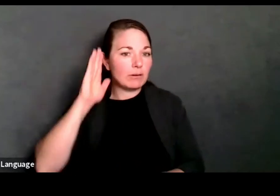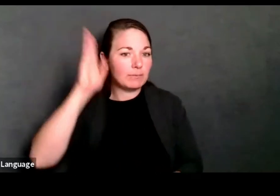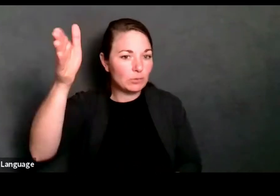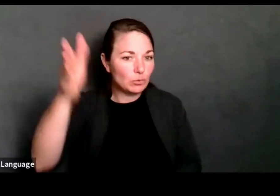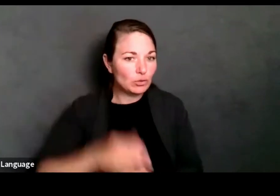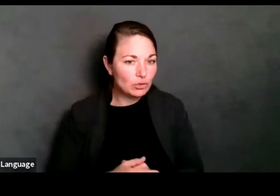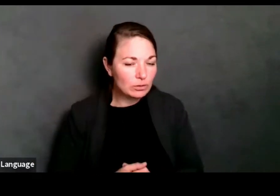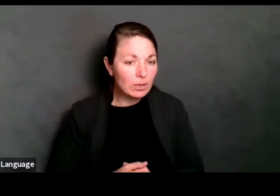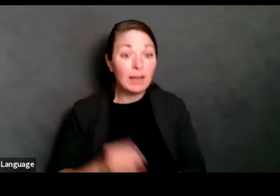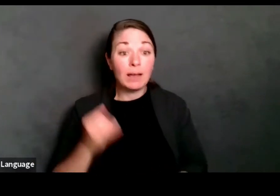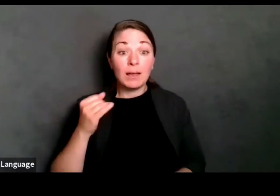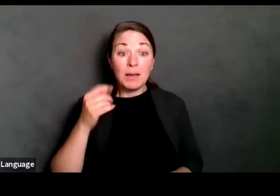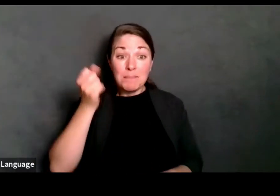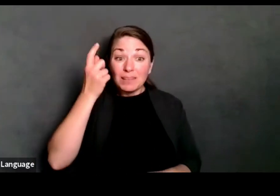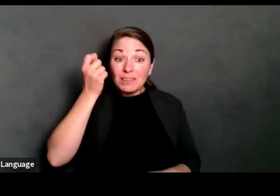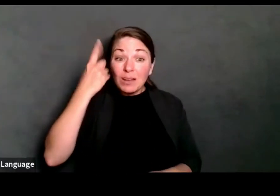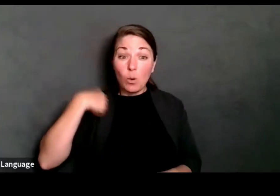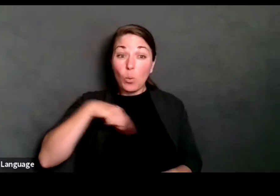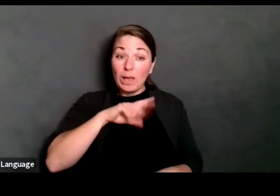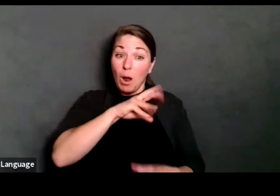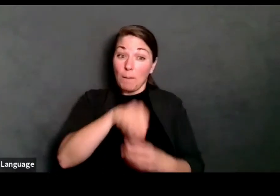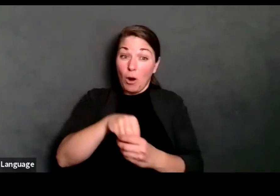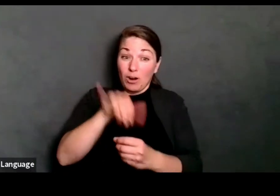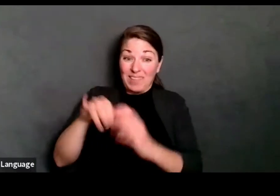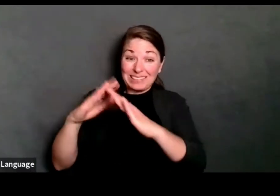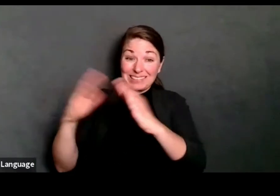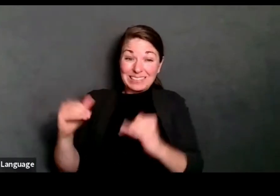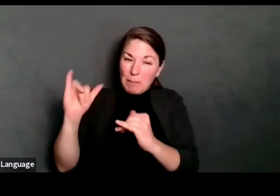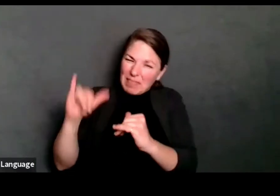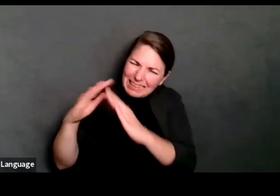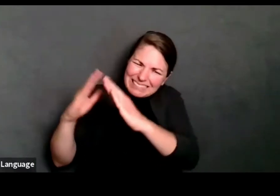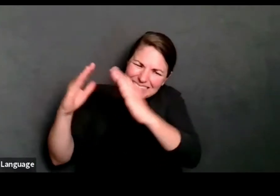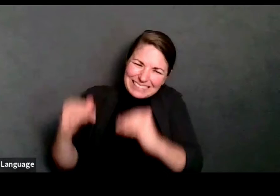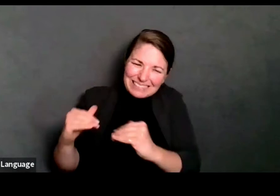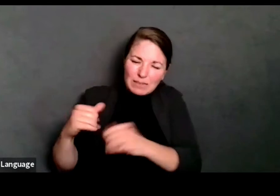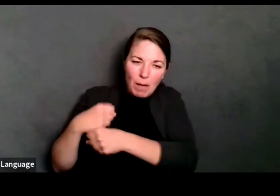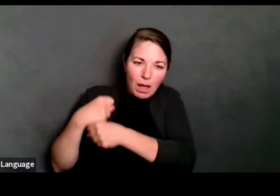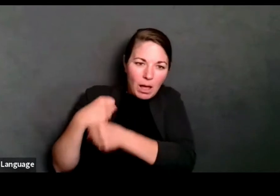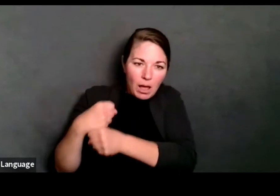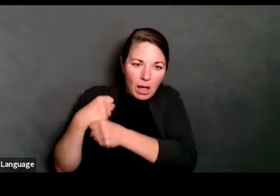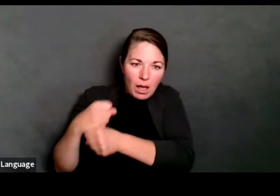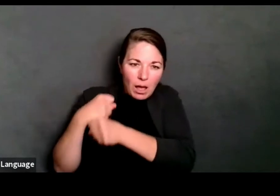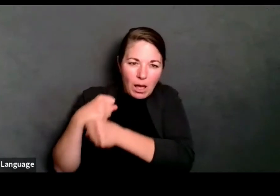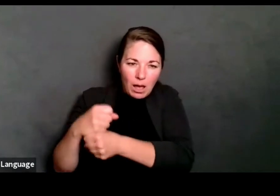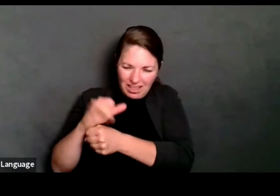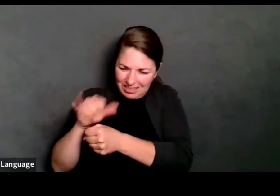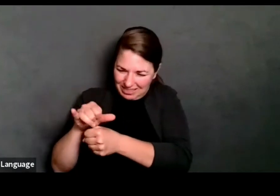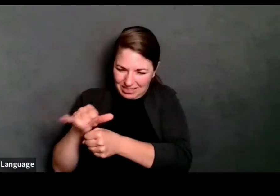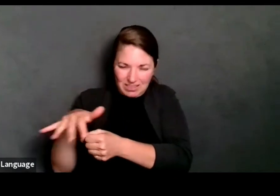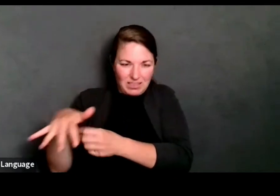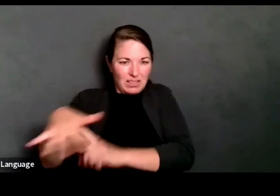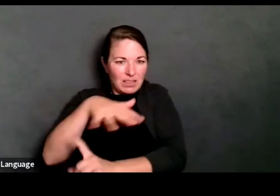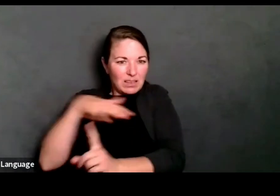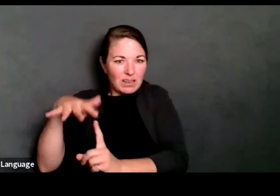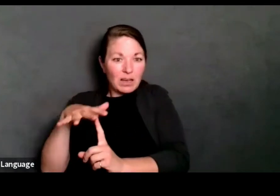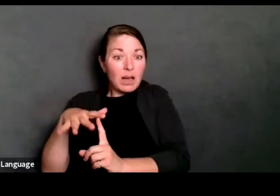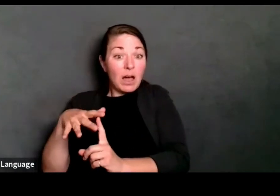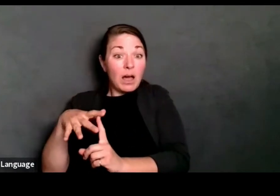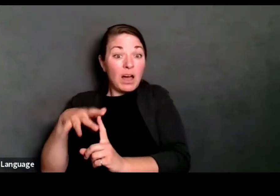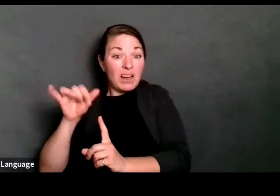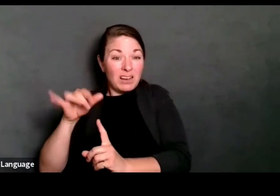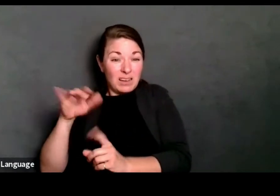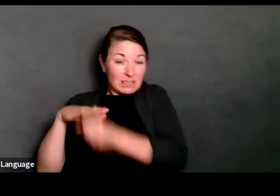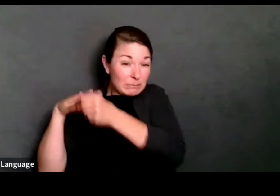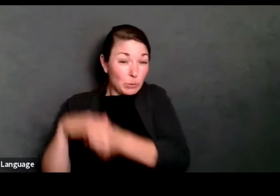Because like I said, we are part of a system that has been engineered to churn out the conditions that lead to sexual violence and other forms